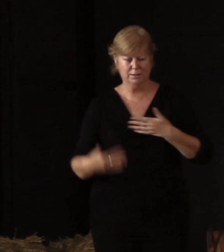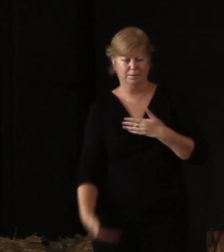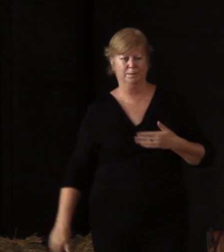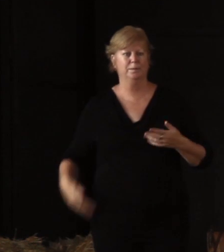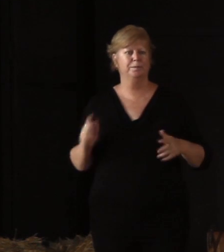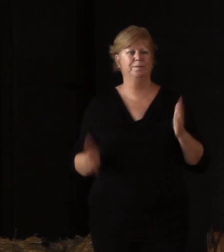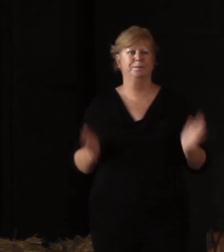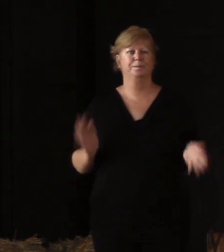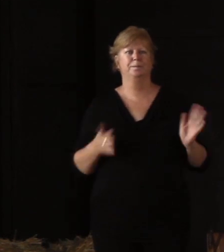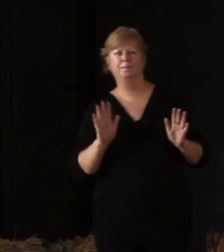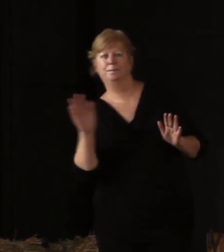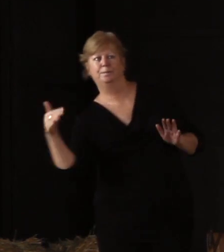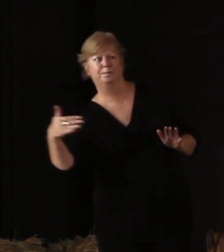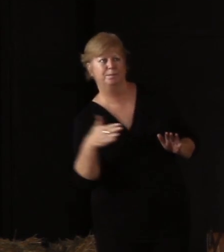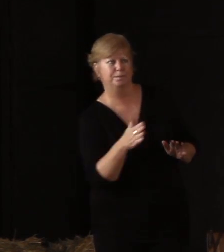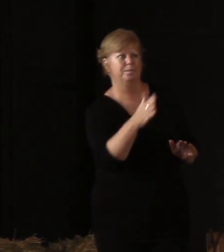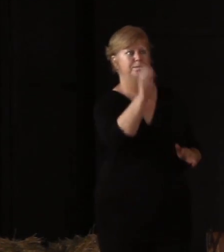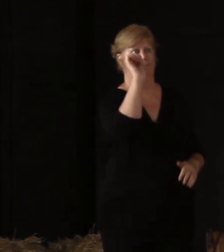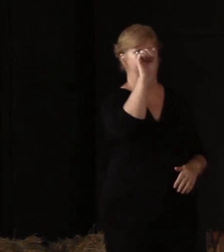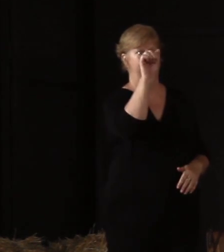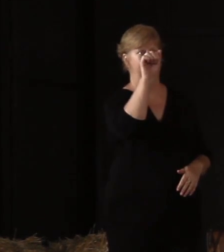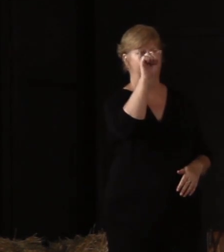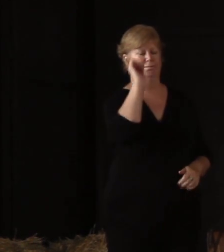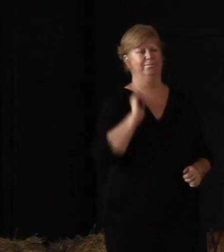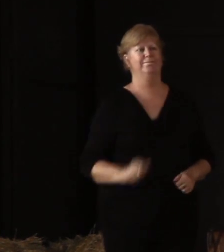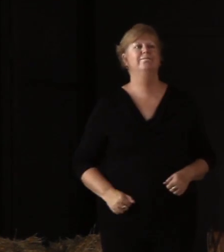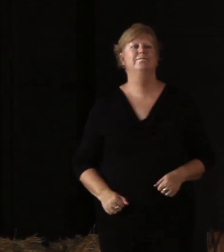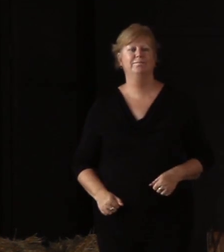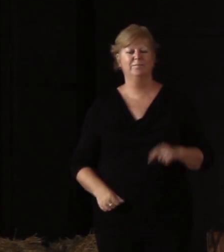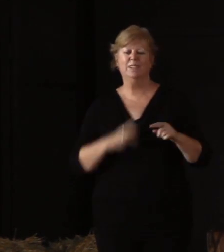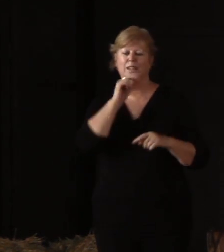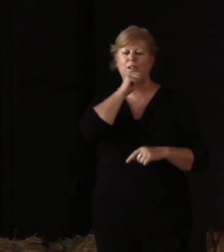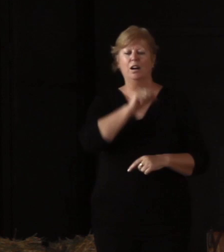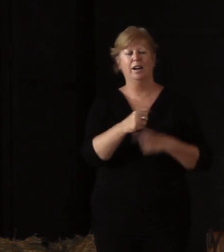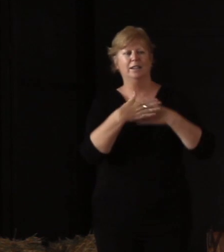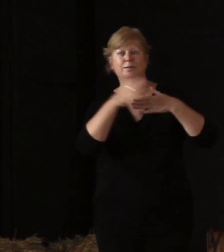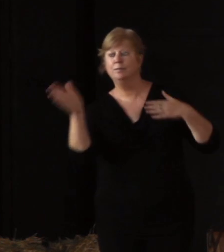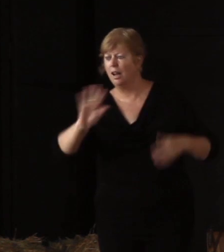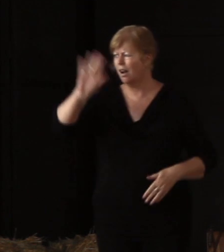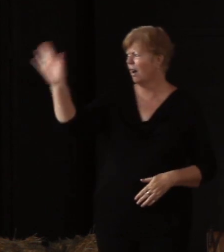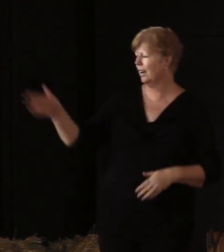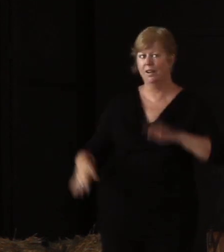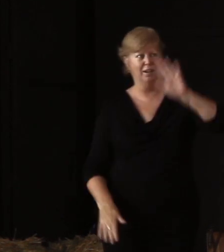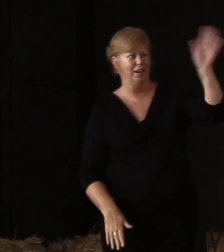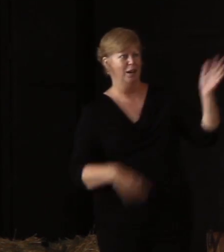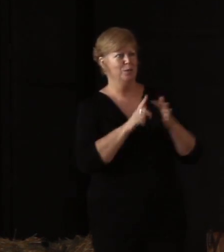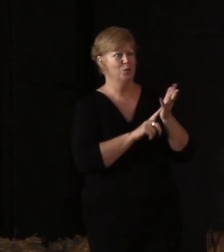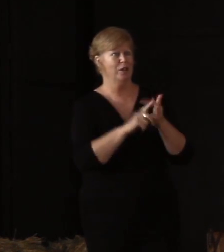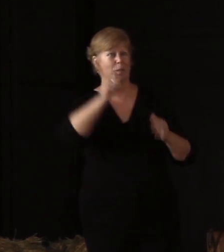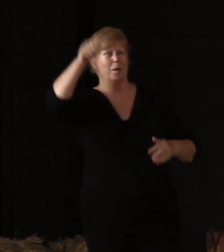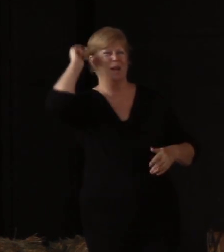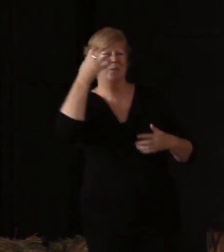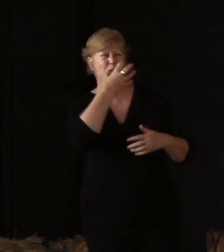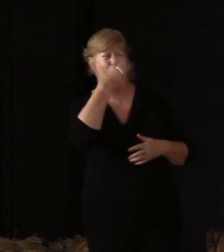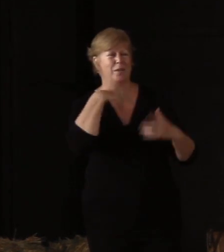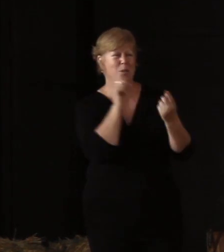the cul-de-sac around the street, walked up and knocked on the door. This young fellow answered the door. He said, hi. I said, hi, I'm Julie from over the back. I'm really